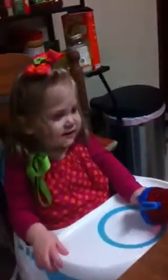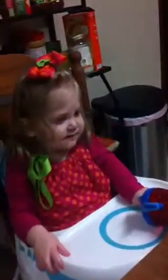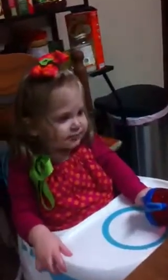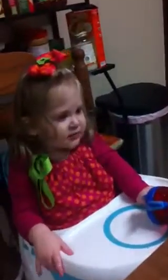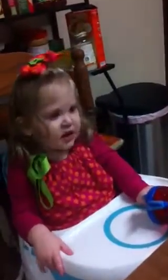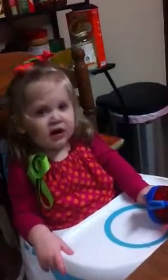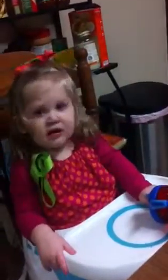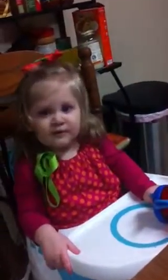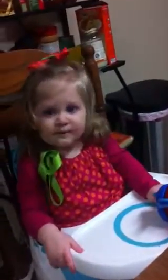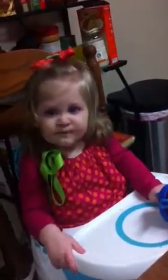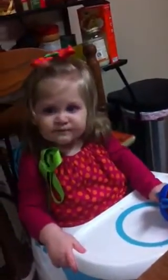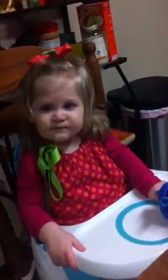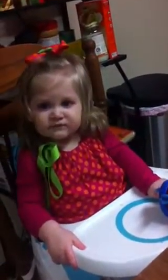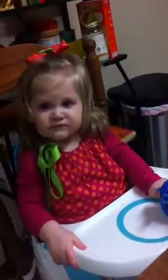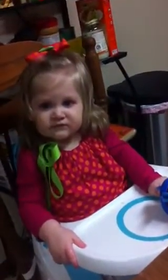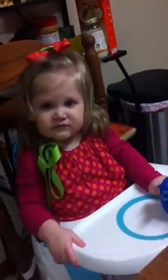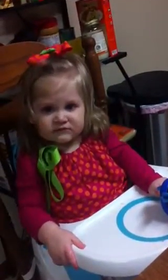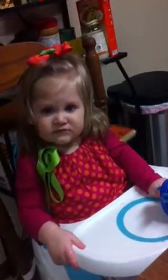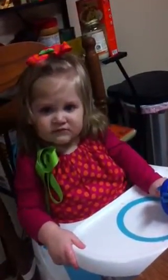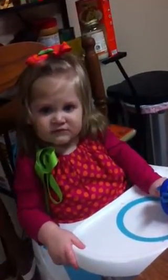Eliana, how do you say more please?